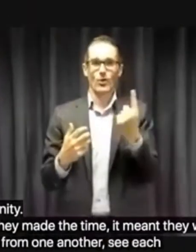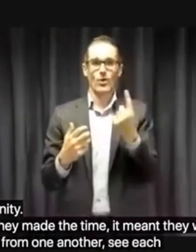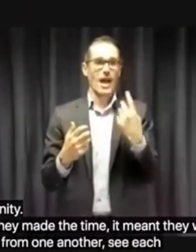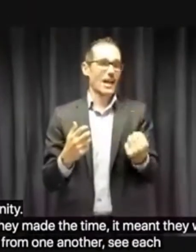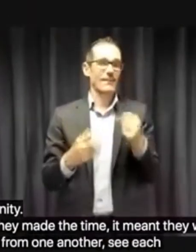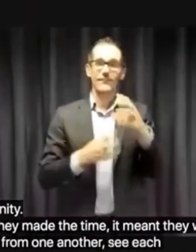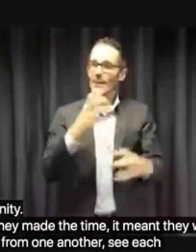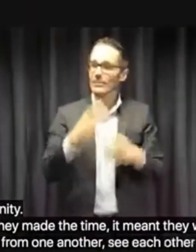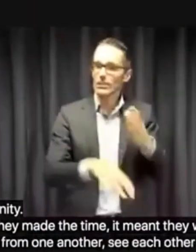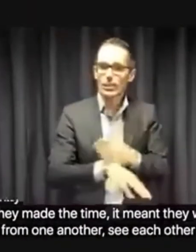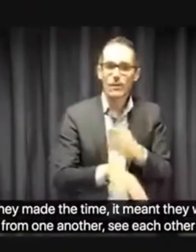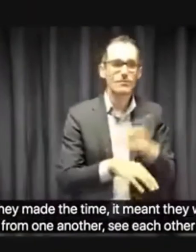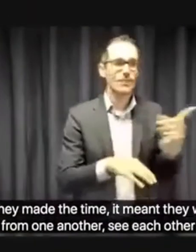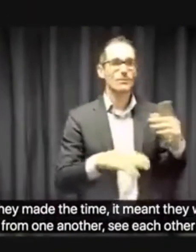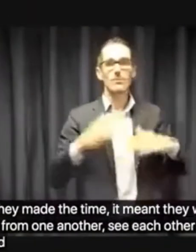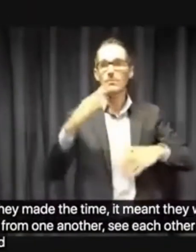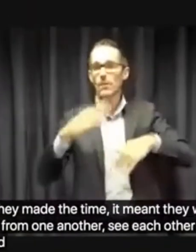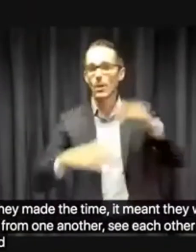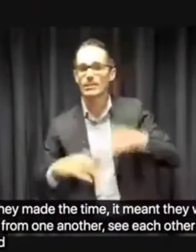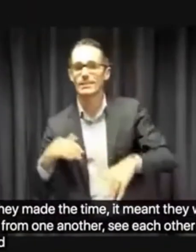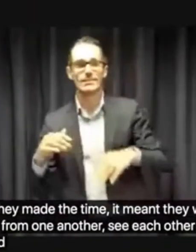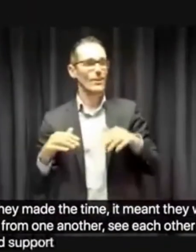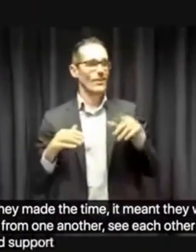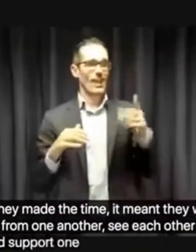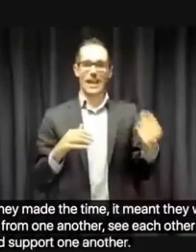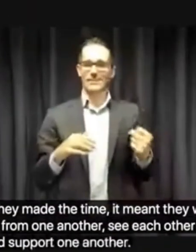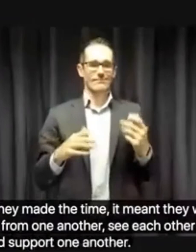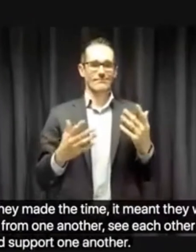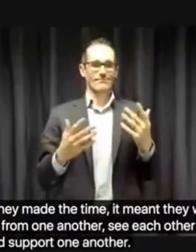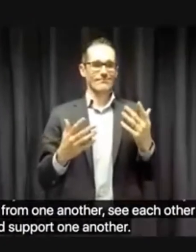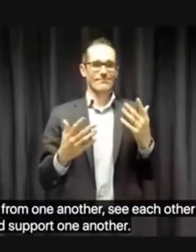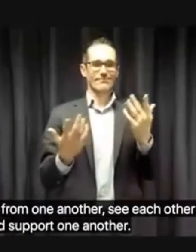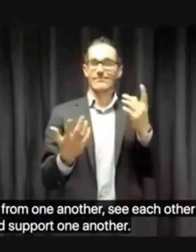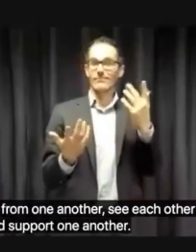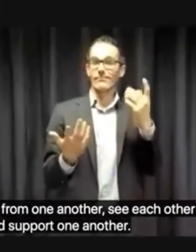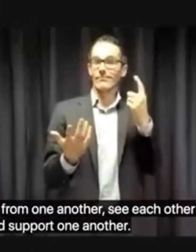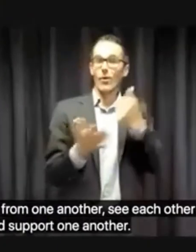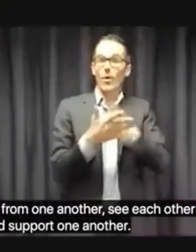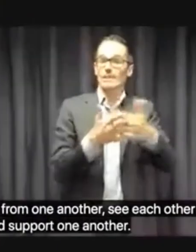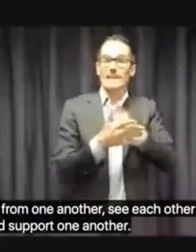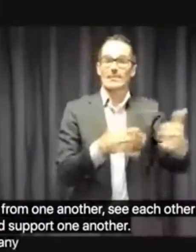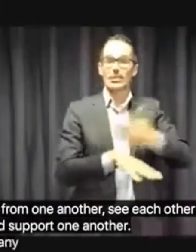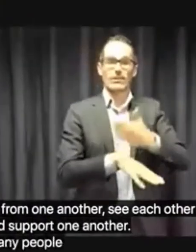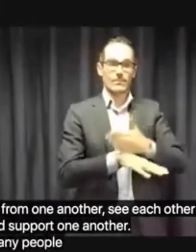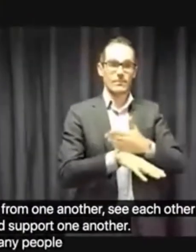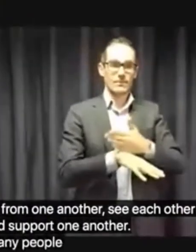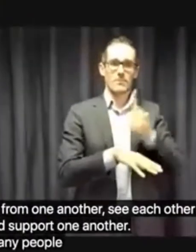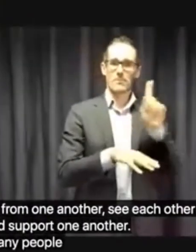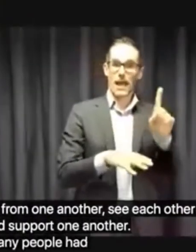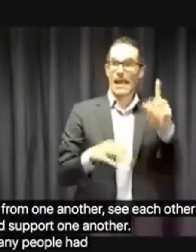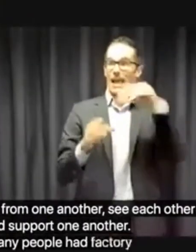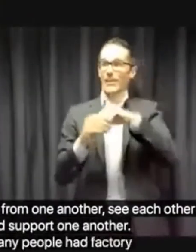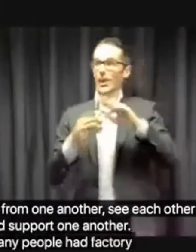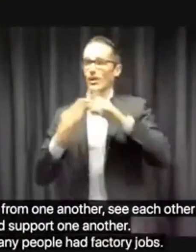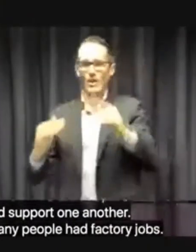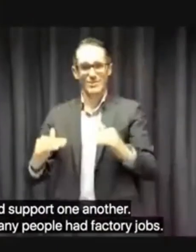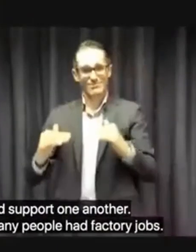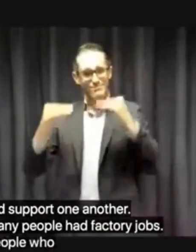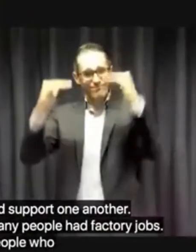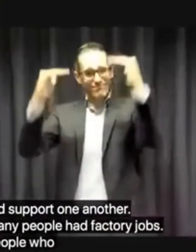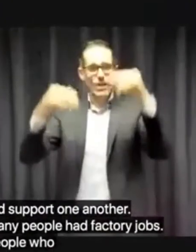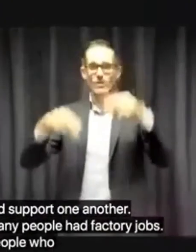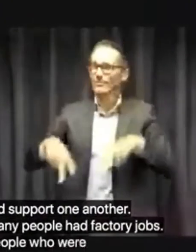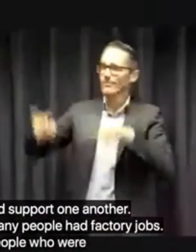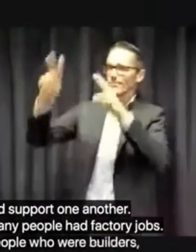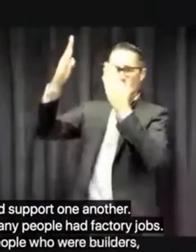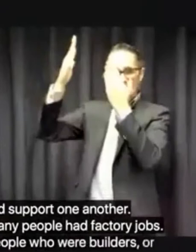But also, there were many people who had factory jobs, deaf people who were builders, or ordinary jobs that existed then.